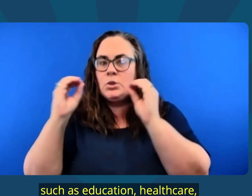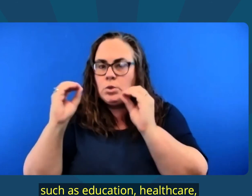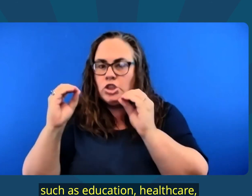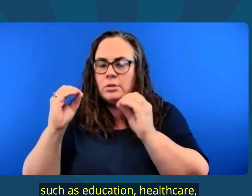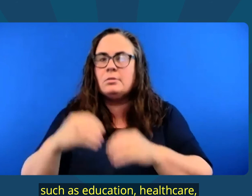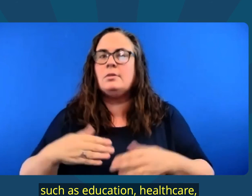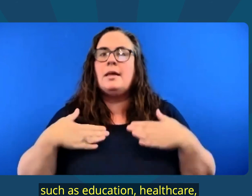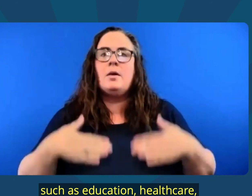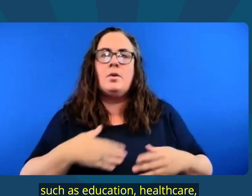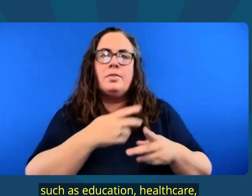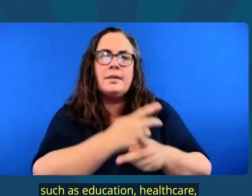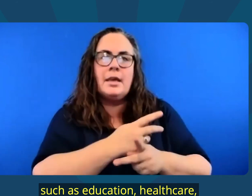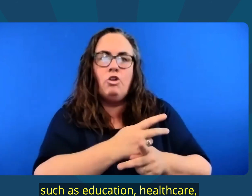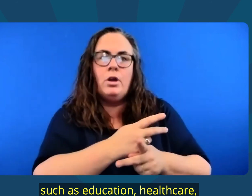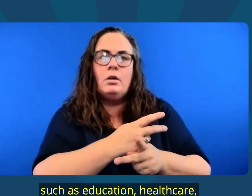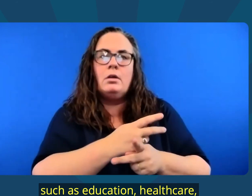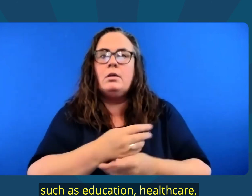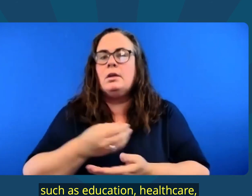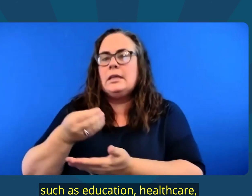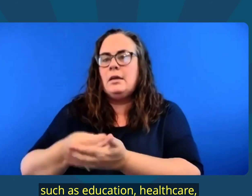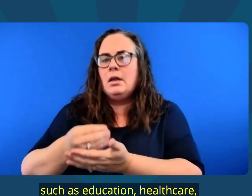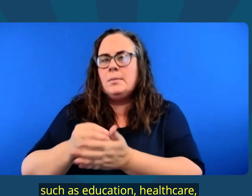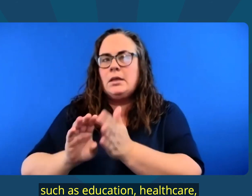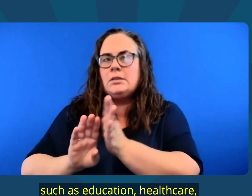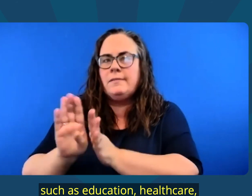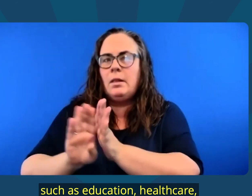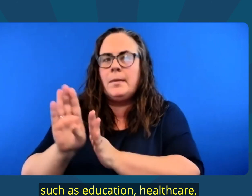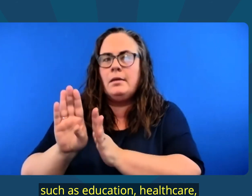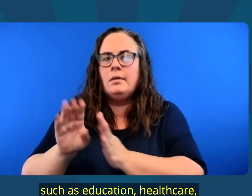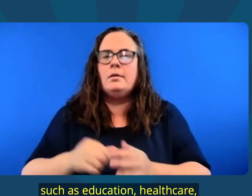education, healthcare, and economic development.